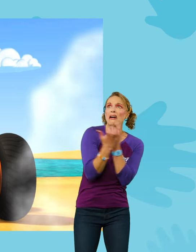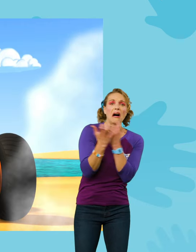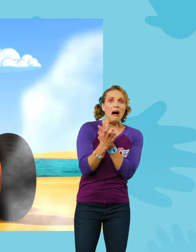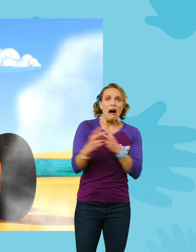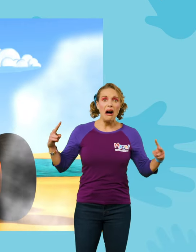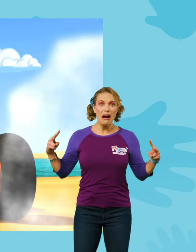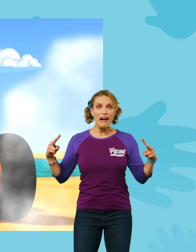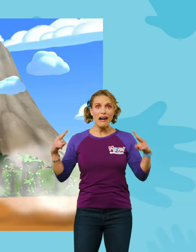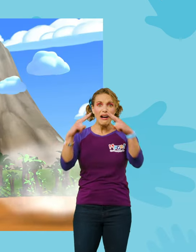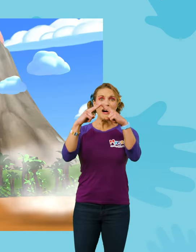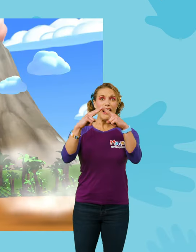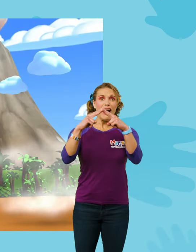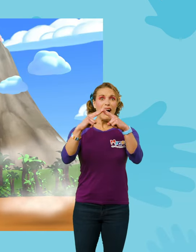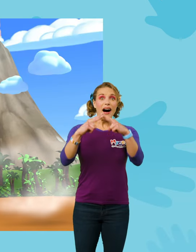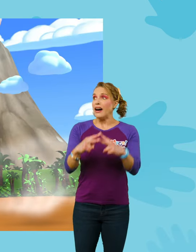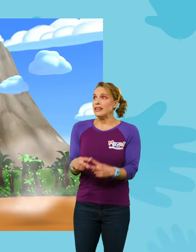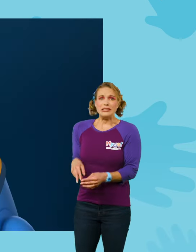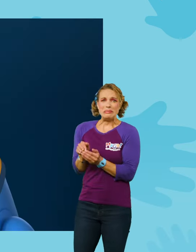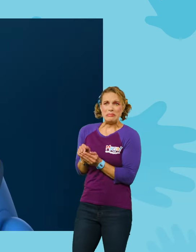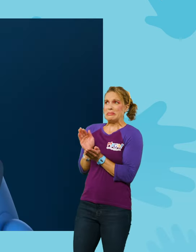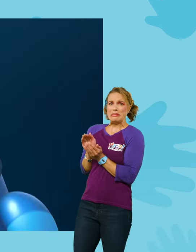Holy smokes! A volcano!